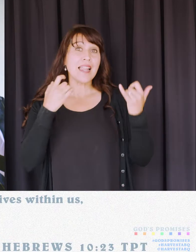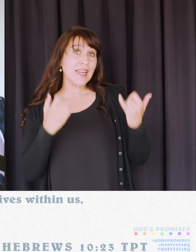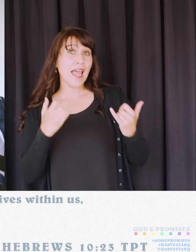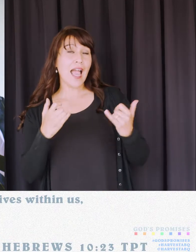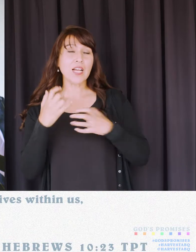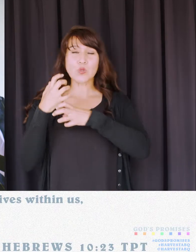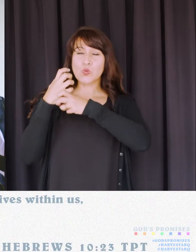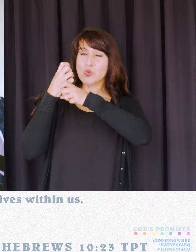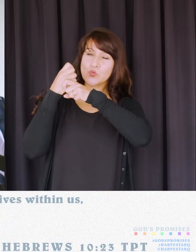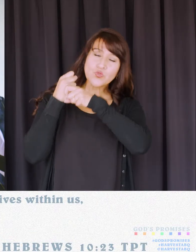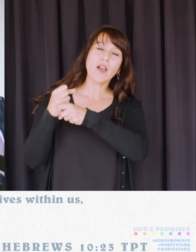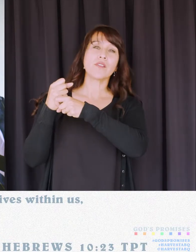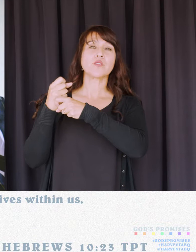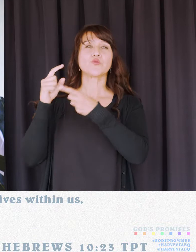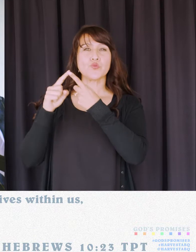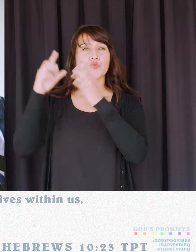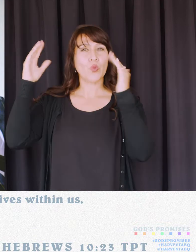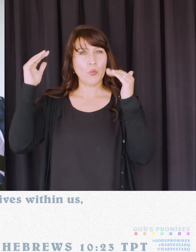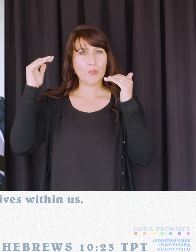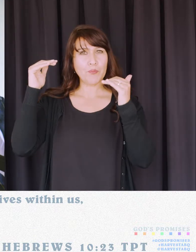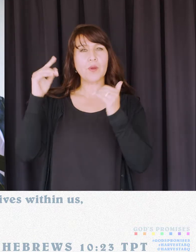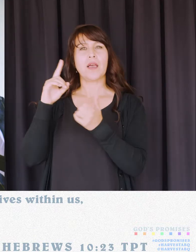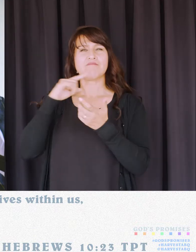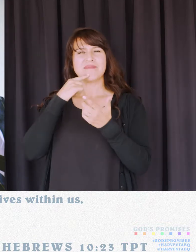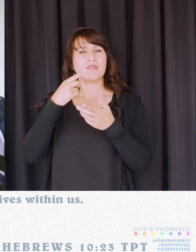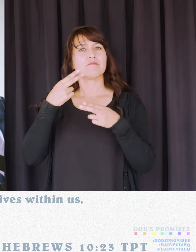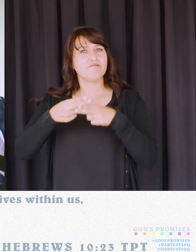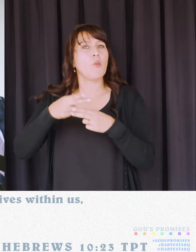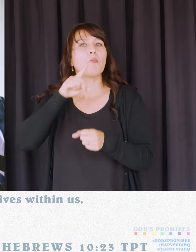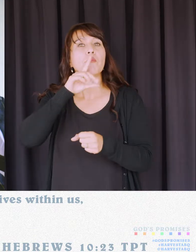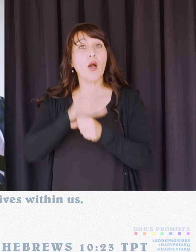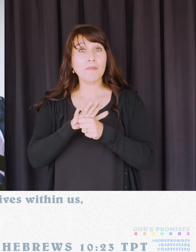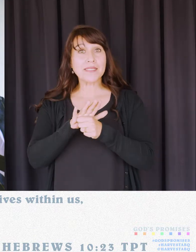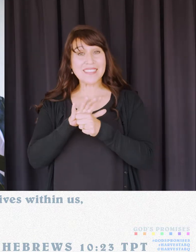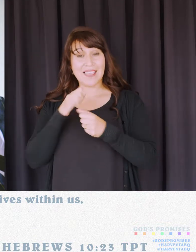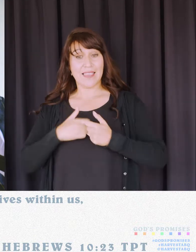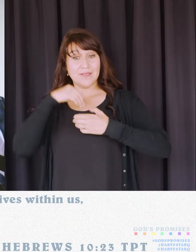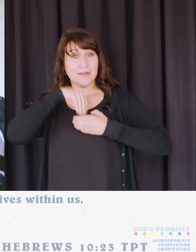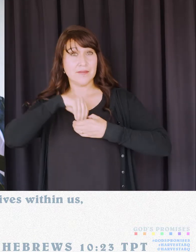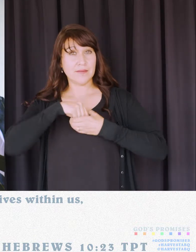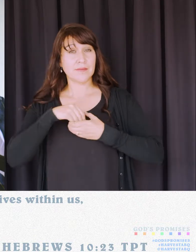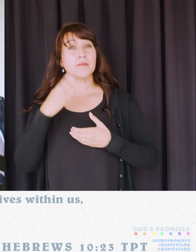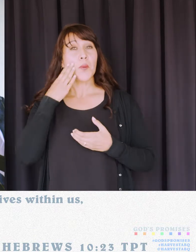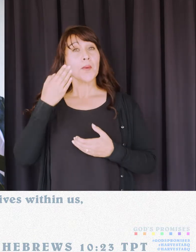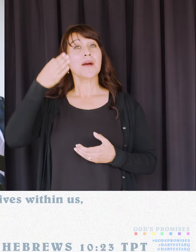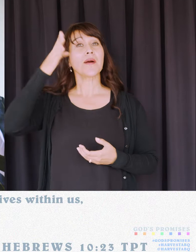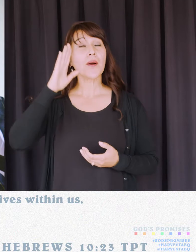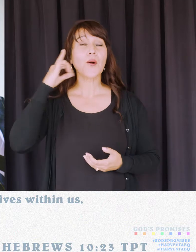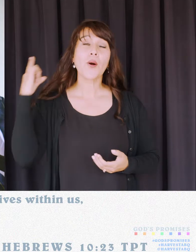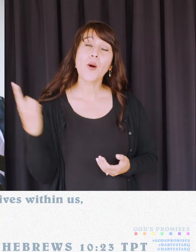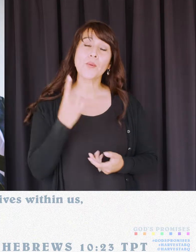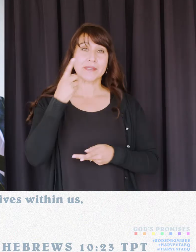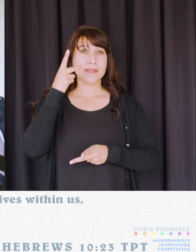cling tightly to the hope, or I might say the promise that lives within us, knowing that God always